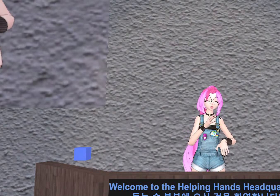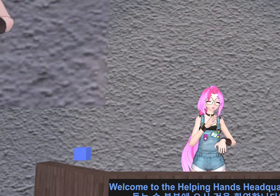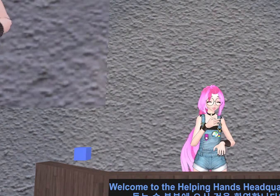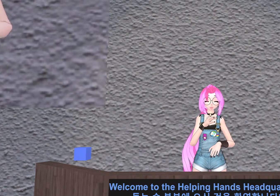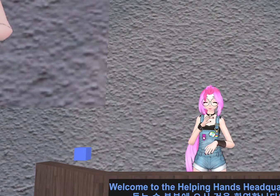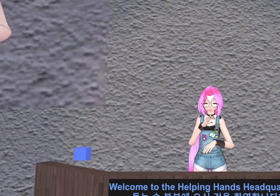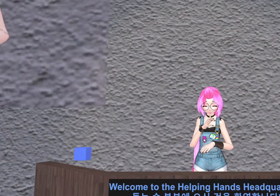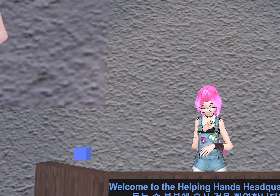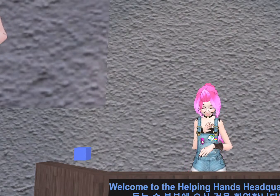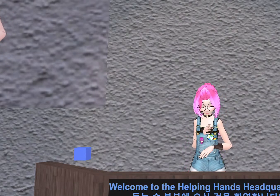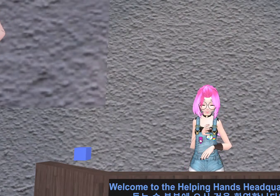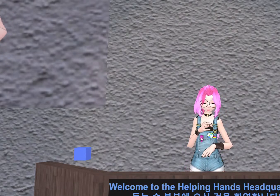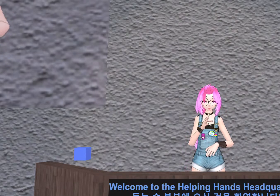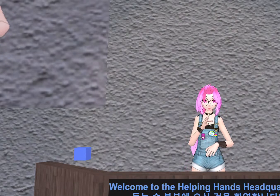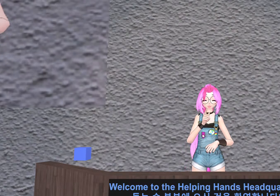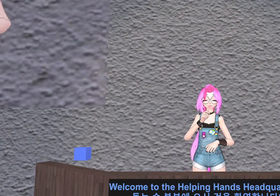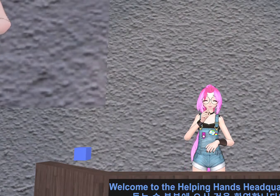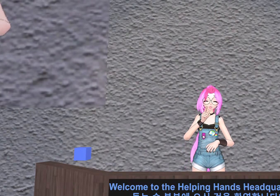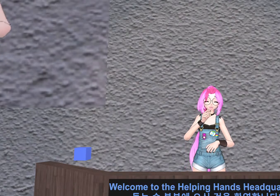Okay.